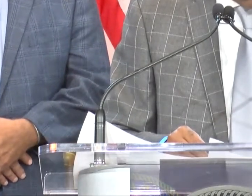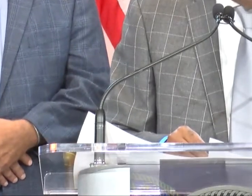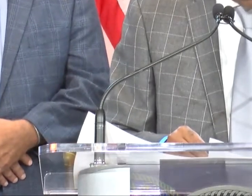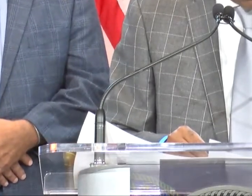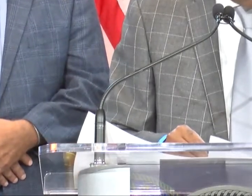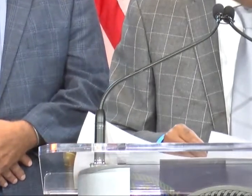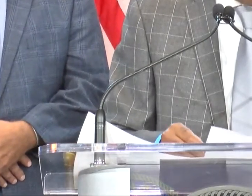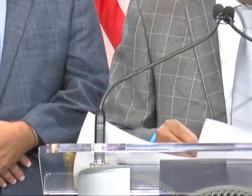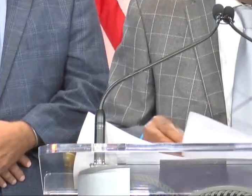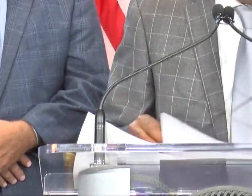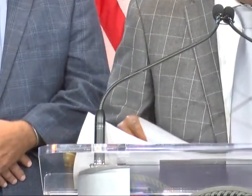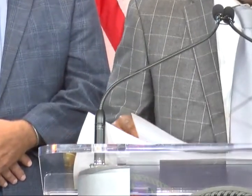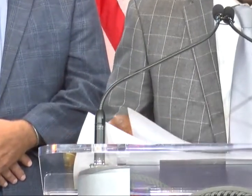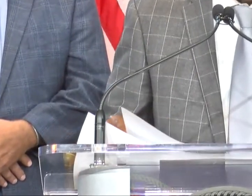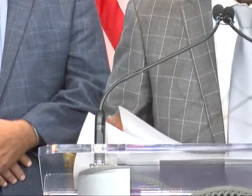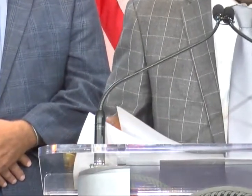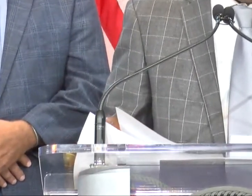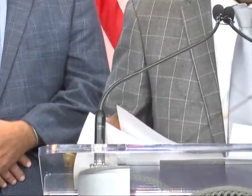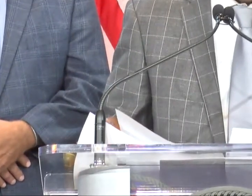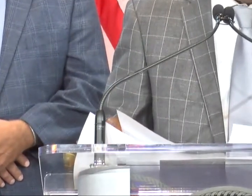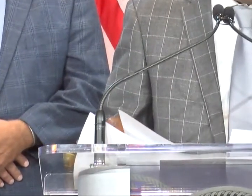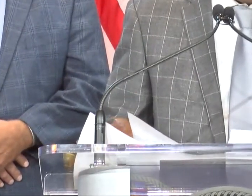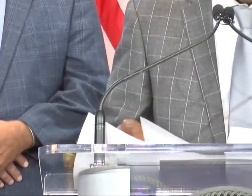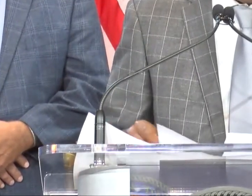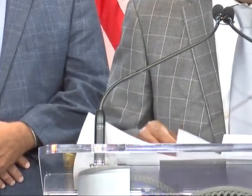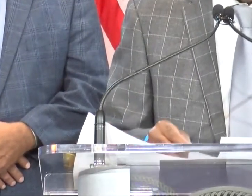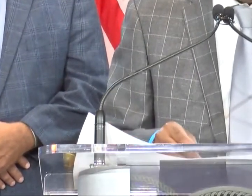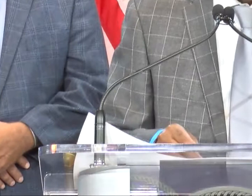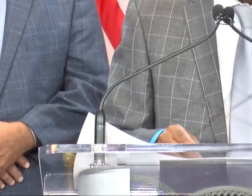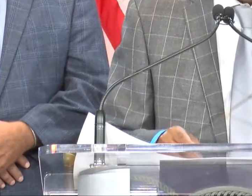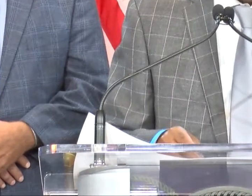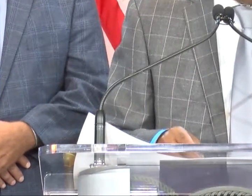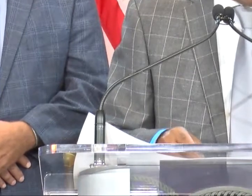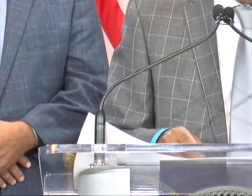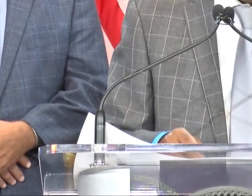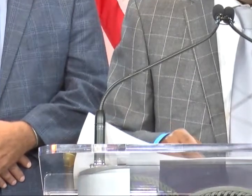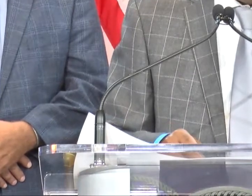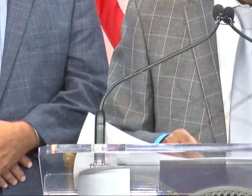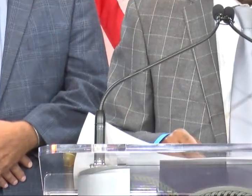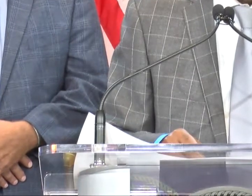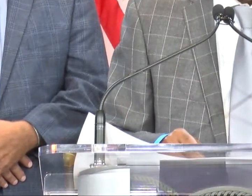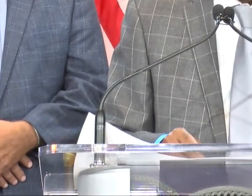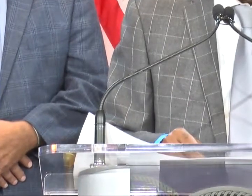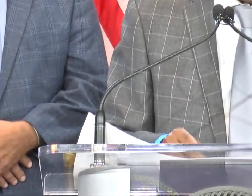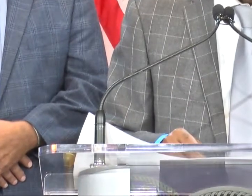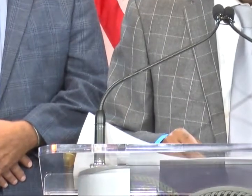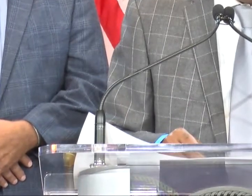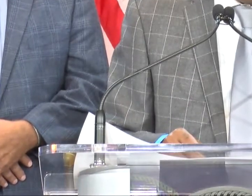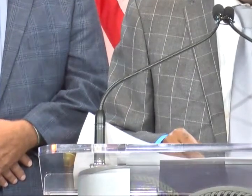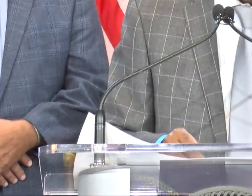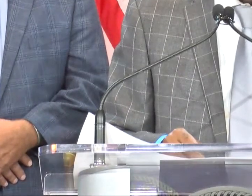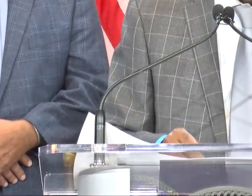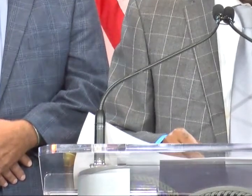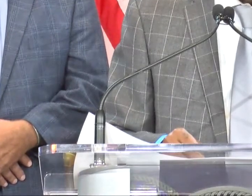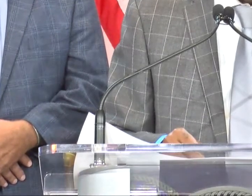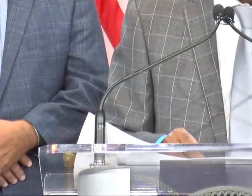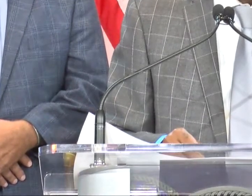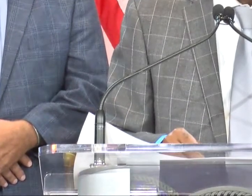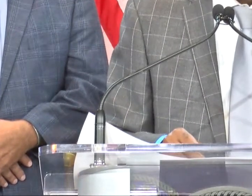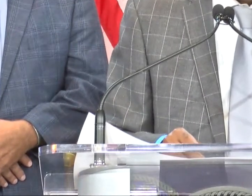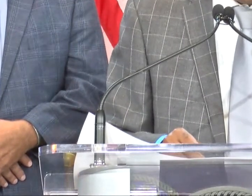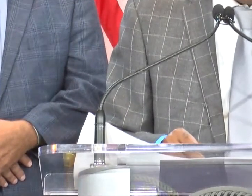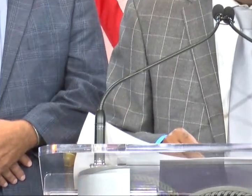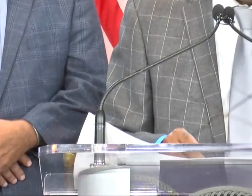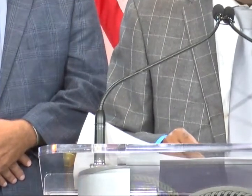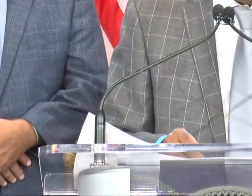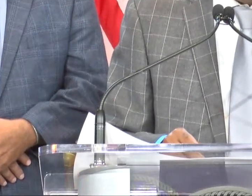because of the GLO's refusal to provide a garage and build on grade, that she would not be eligible to receive